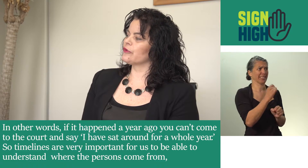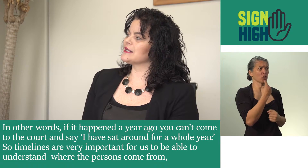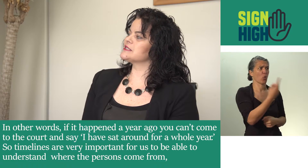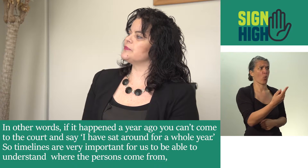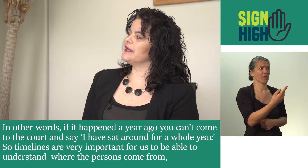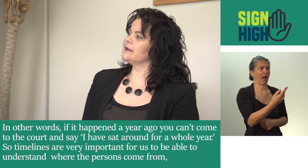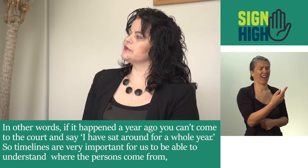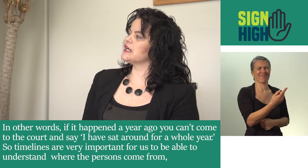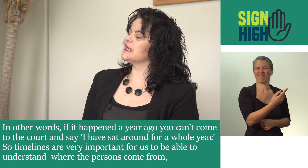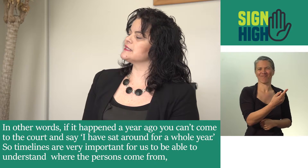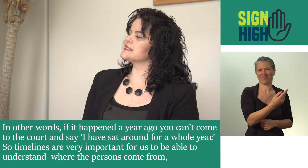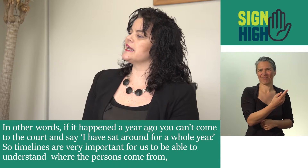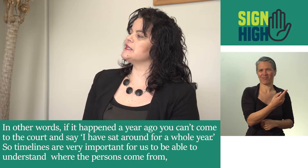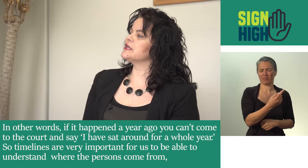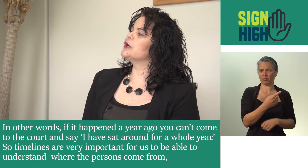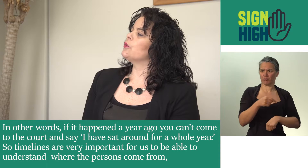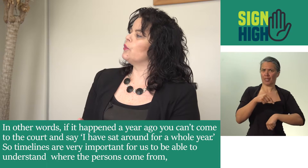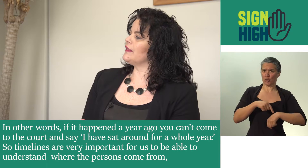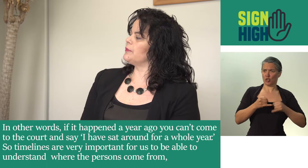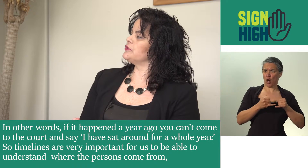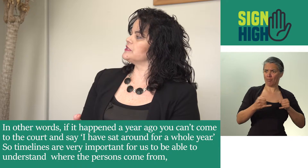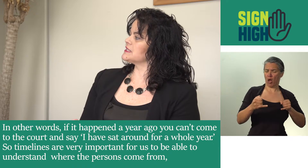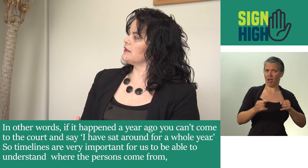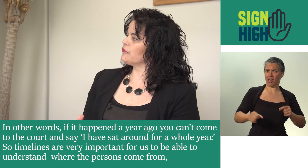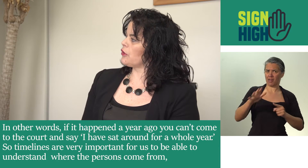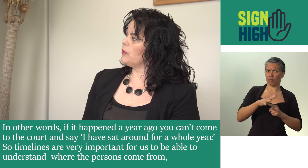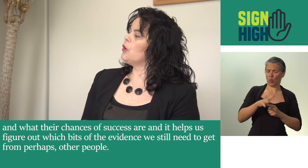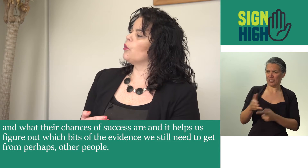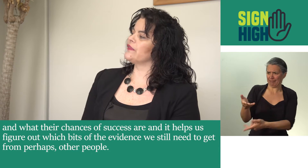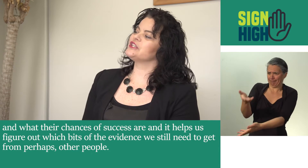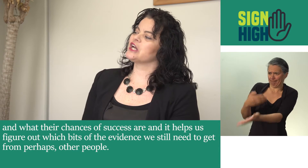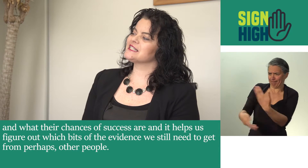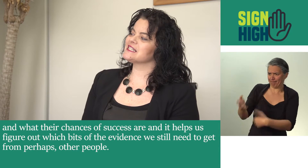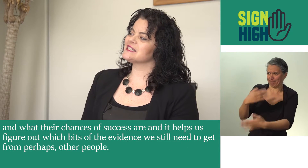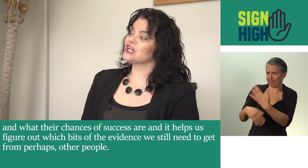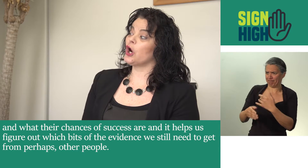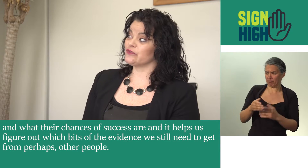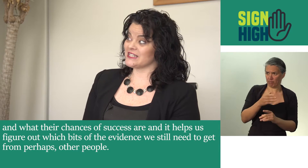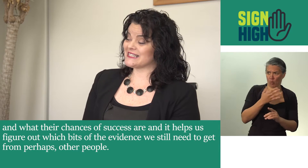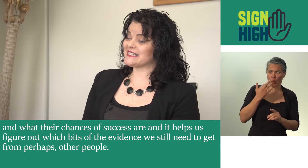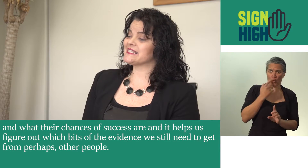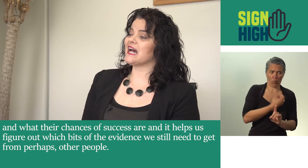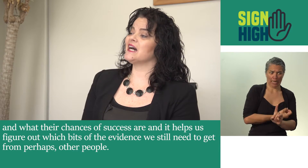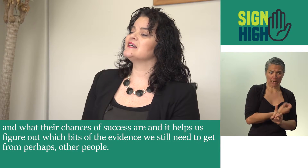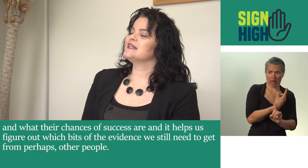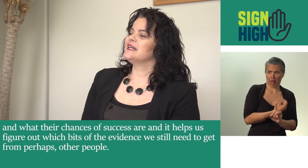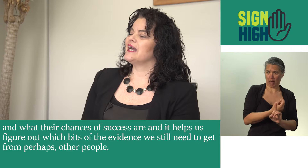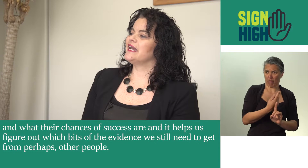us to be able to understand where the person's come from, what their chances of success are,